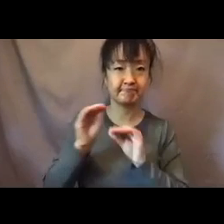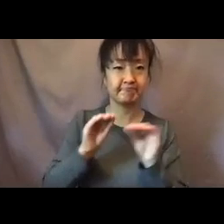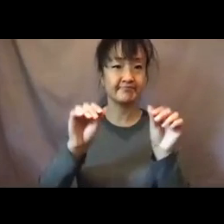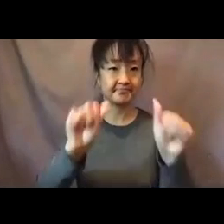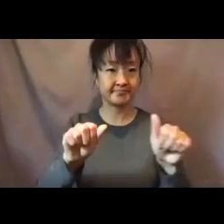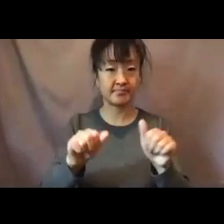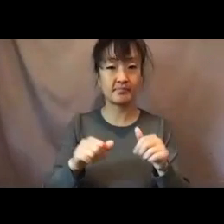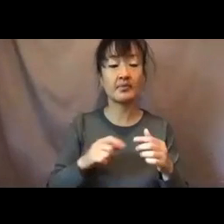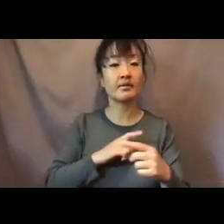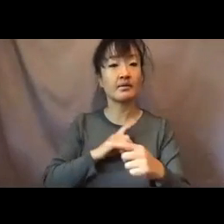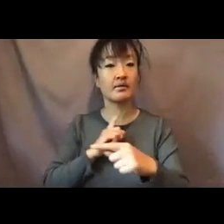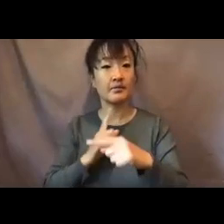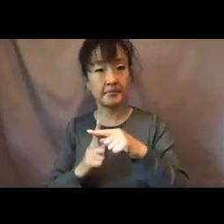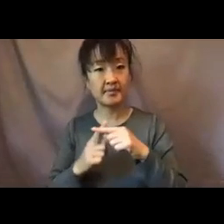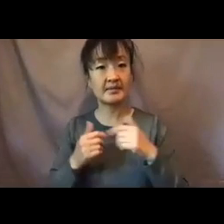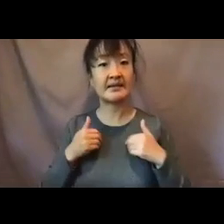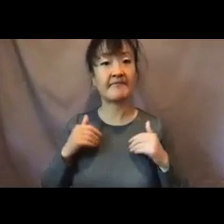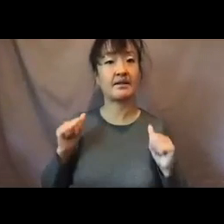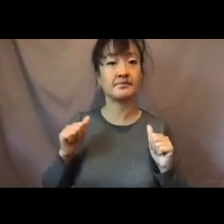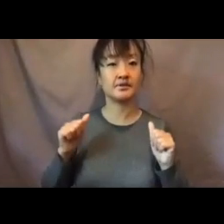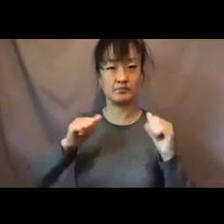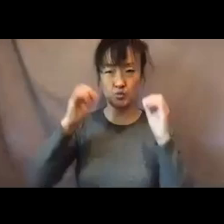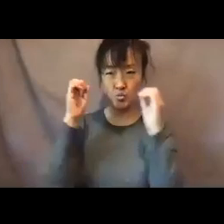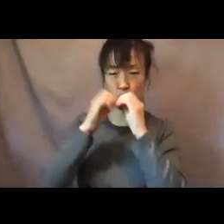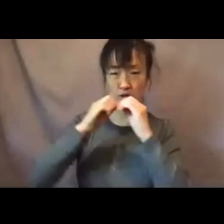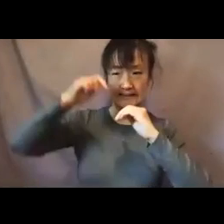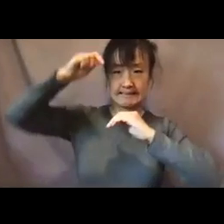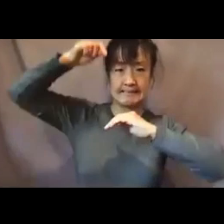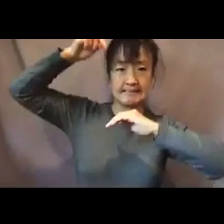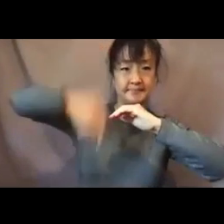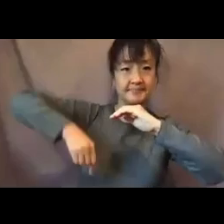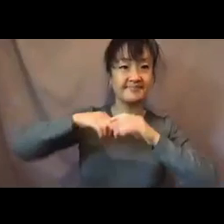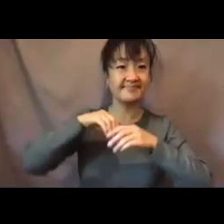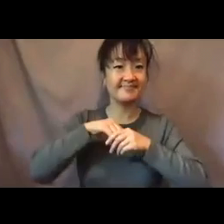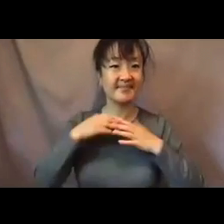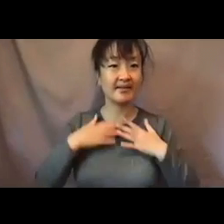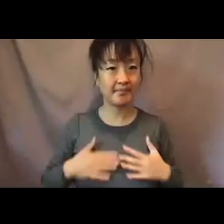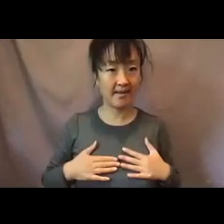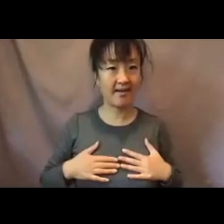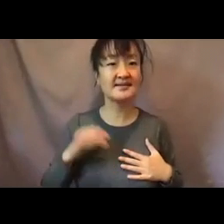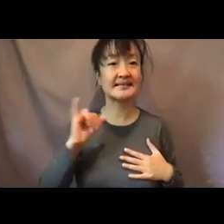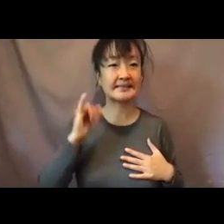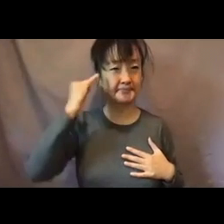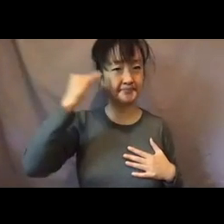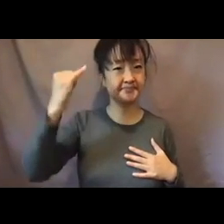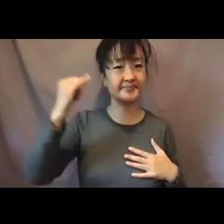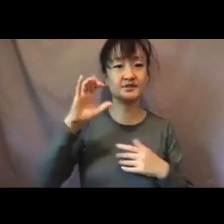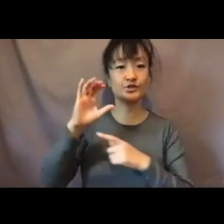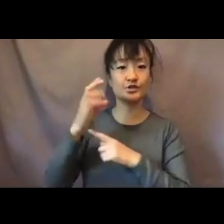capacity to sort of plunge deeply into the body, because that's also the way that the channel system's described, not only sort of operating